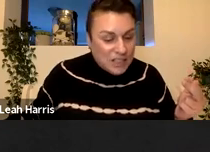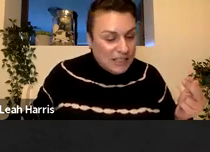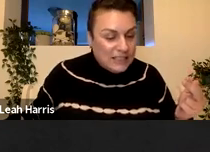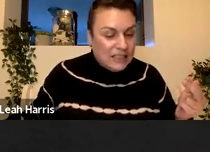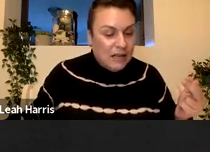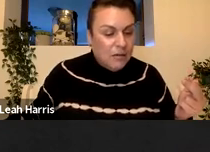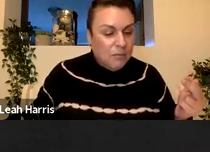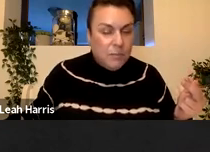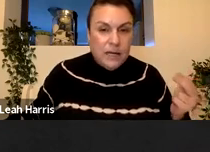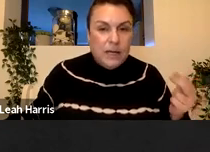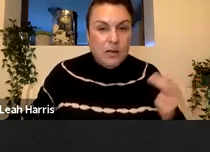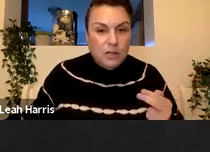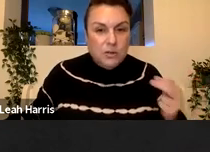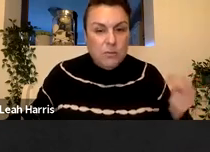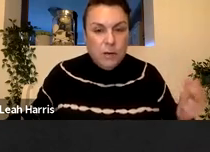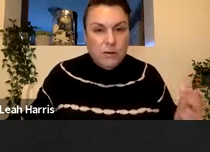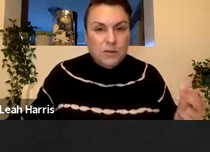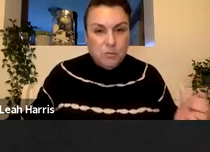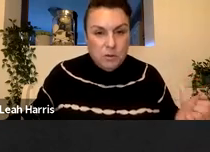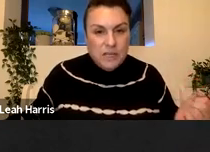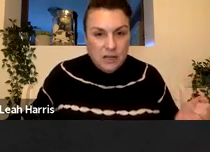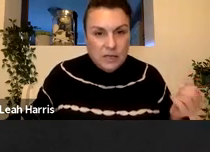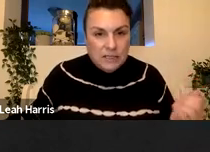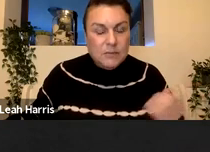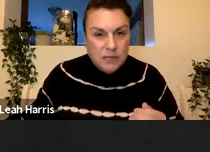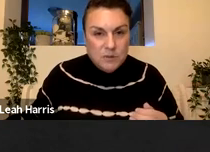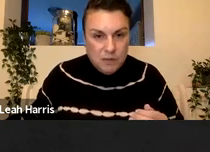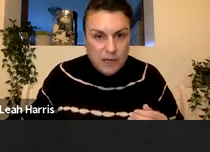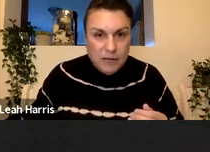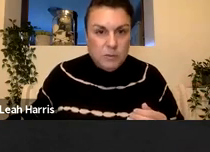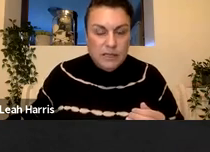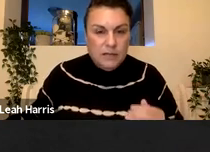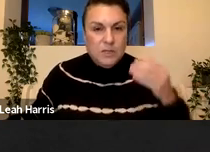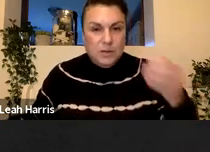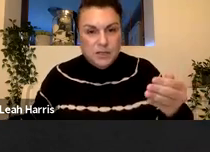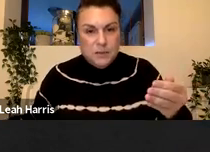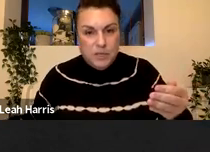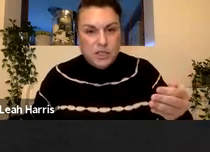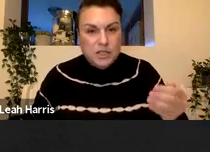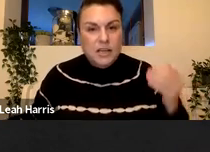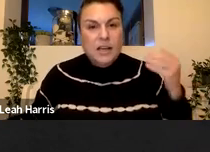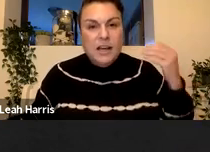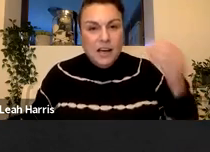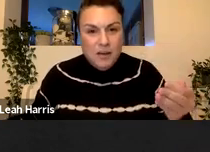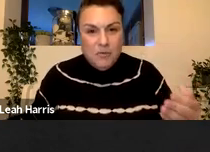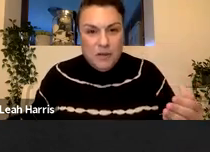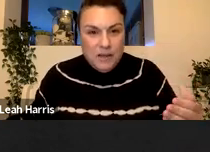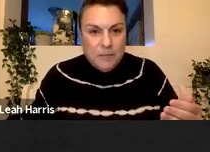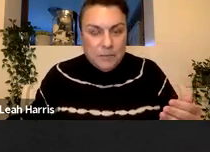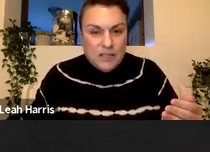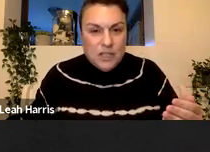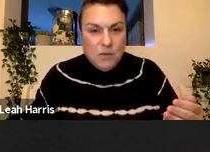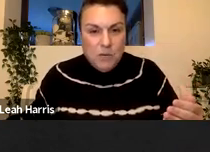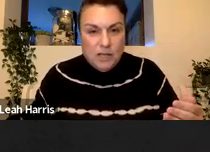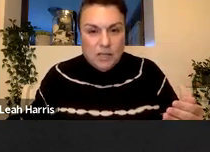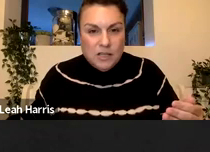intentions um but i also am aware that the road to hell can sometimes be paved with them so here's a picture of um